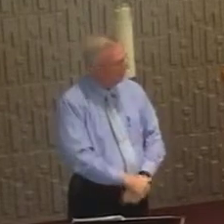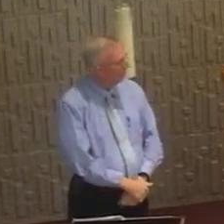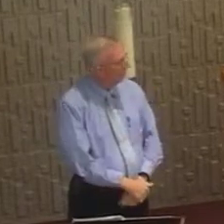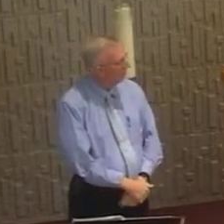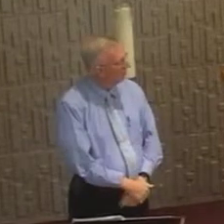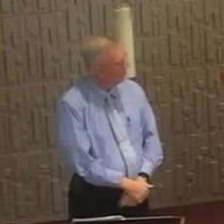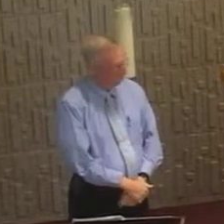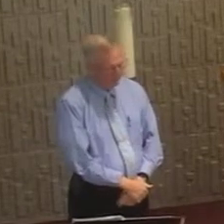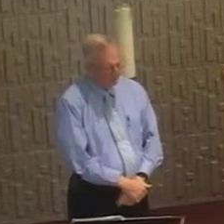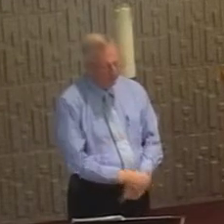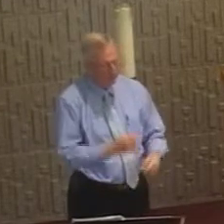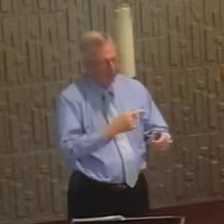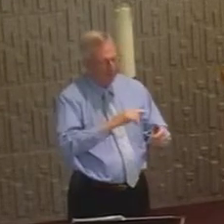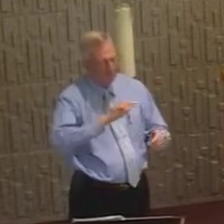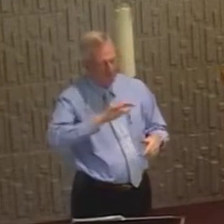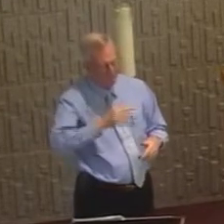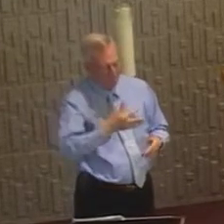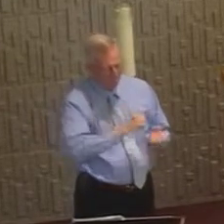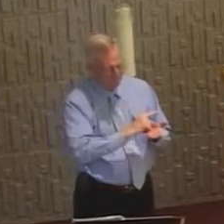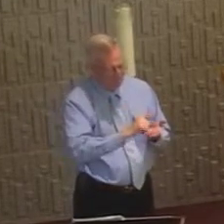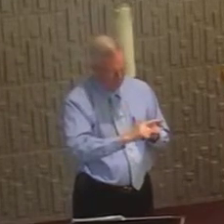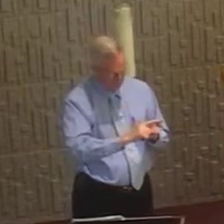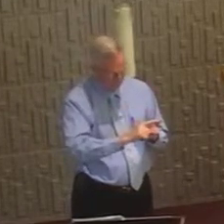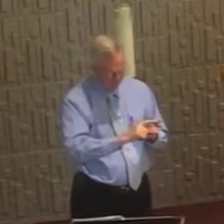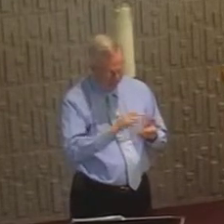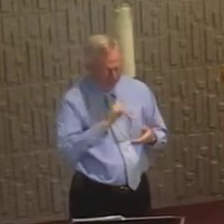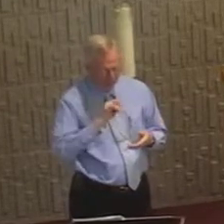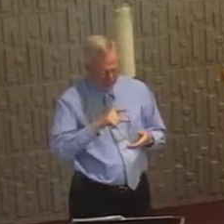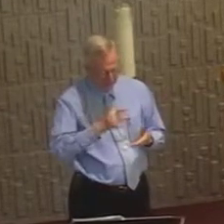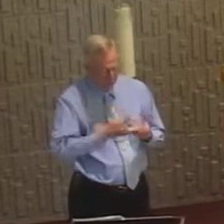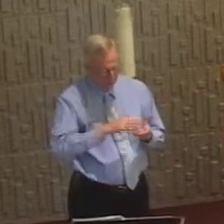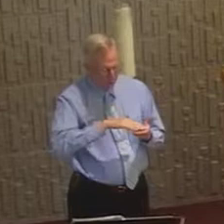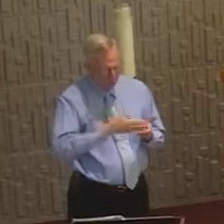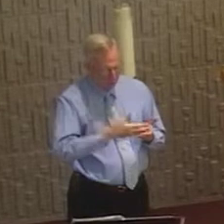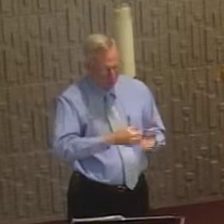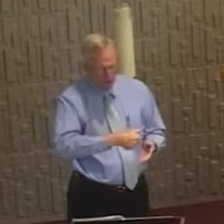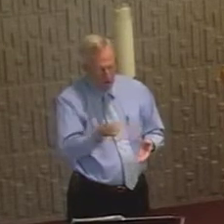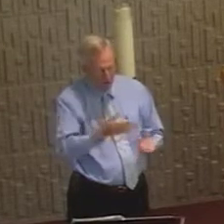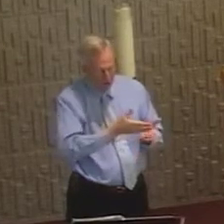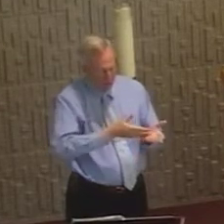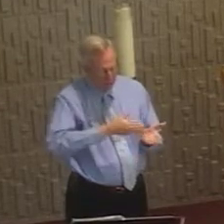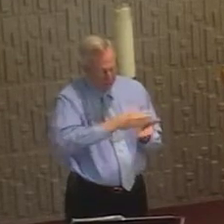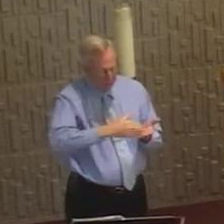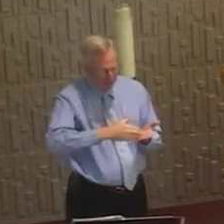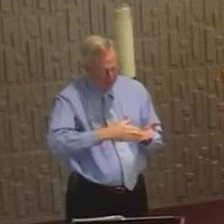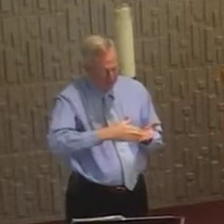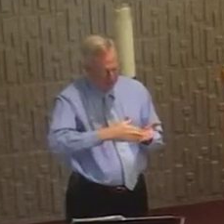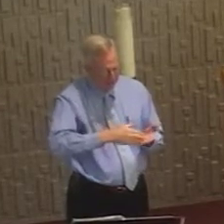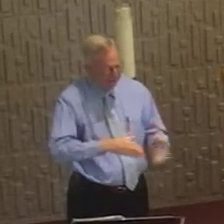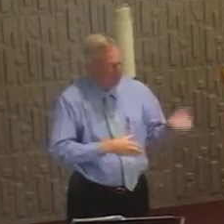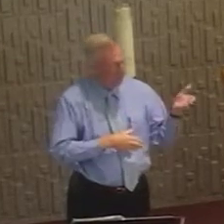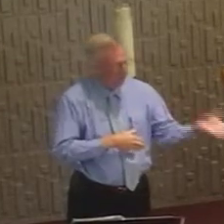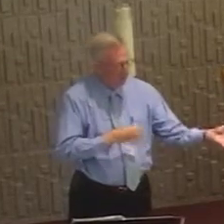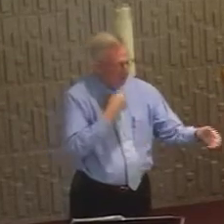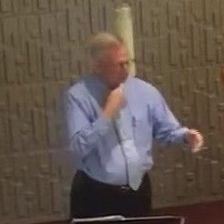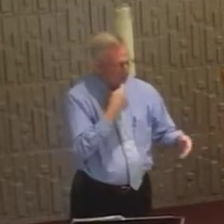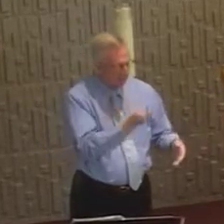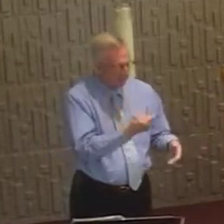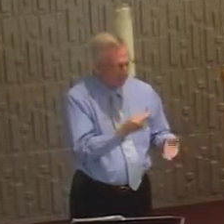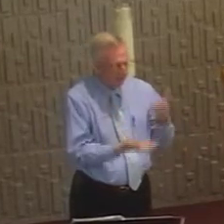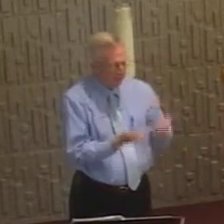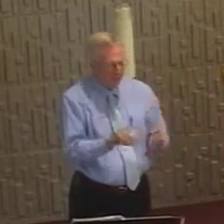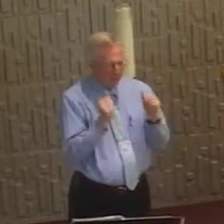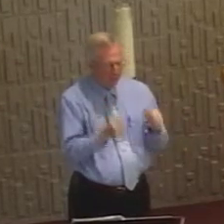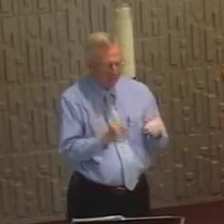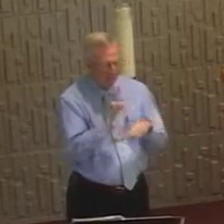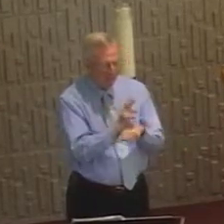That following week, Carol baked another pie, and this time, Mrs. Smith told her, "Maybe you can try using just a little bit more sugar